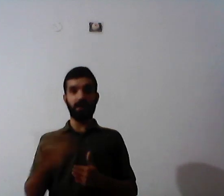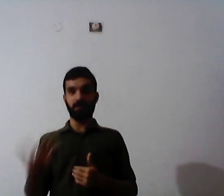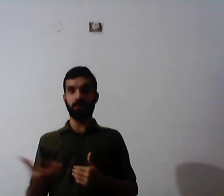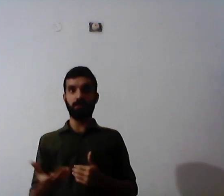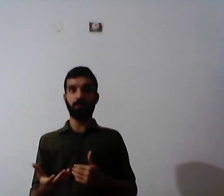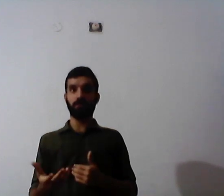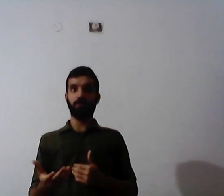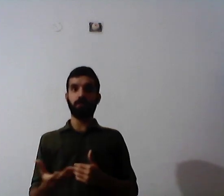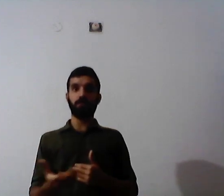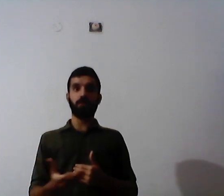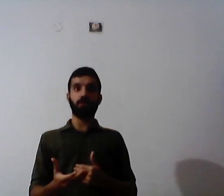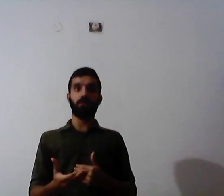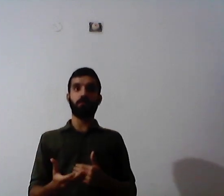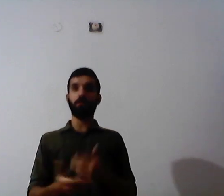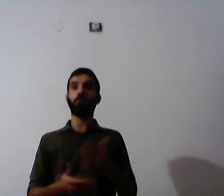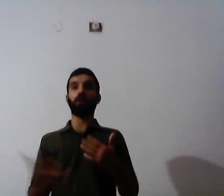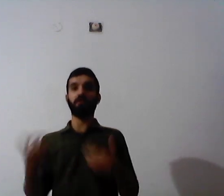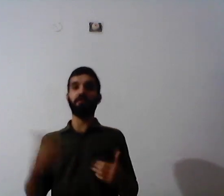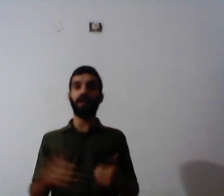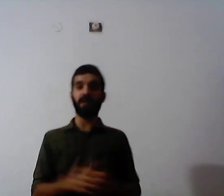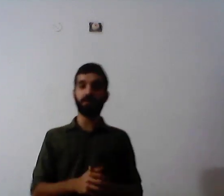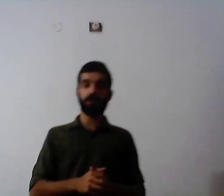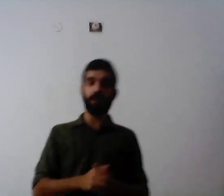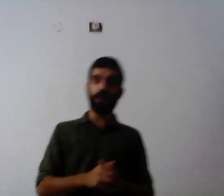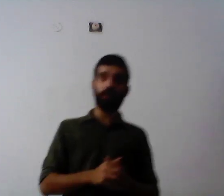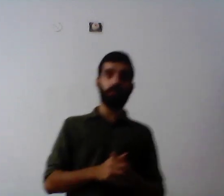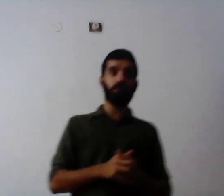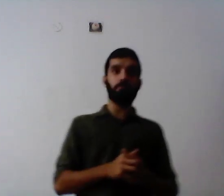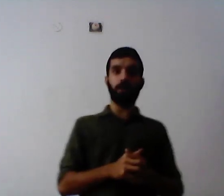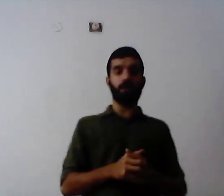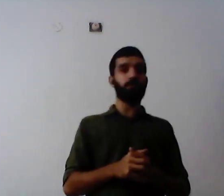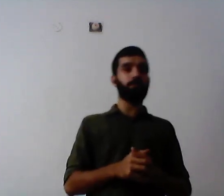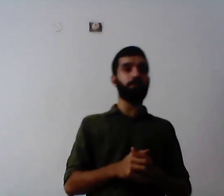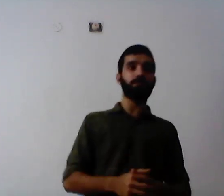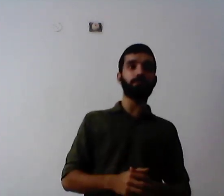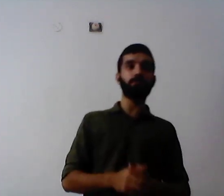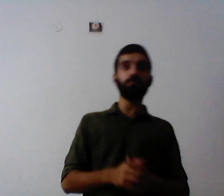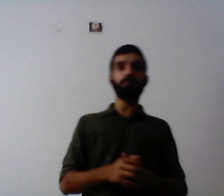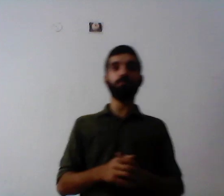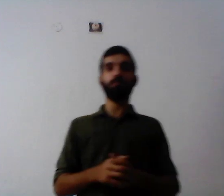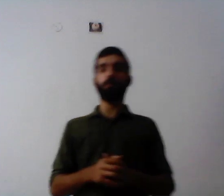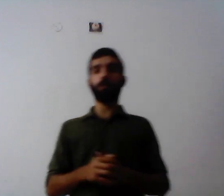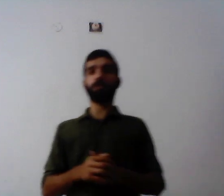answer from whatever we have studied by now. What is it?